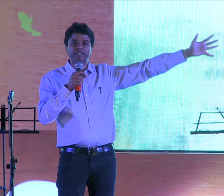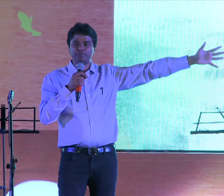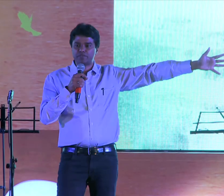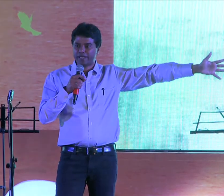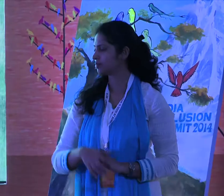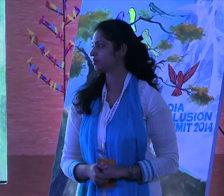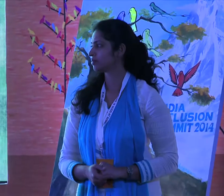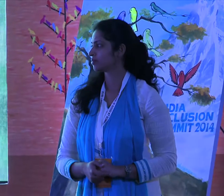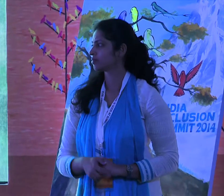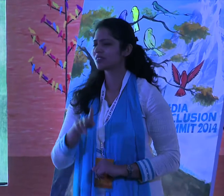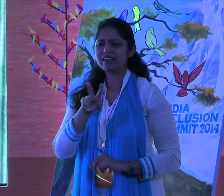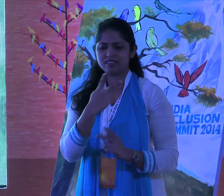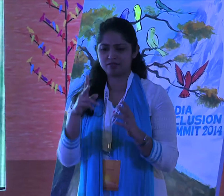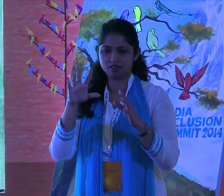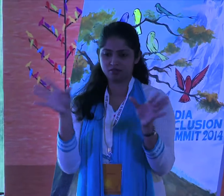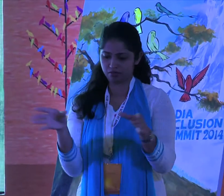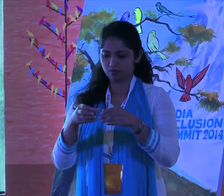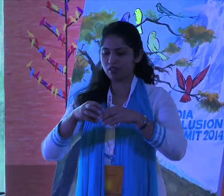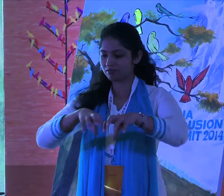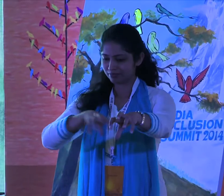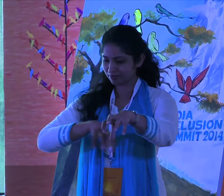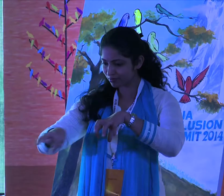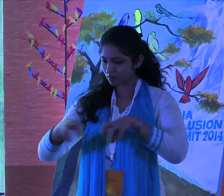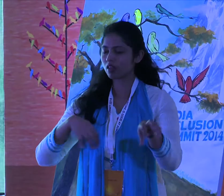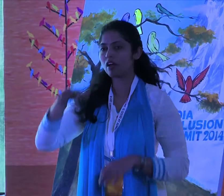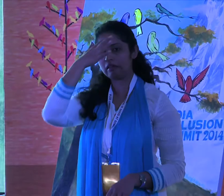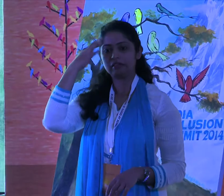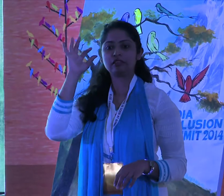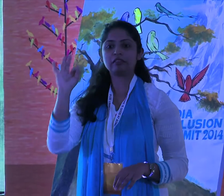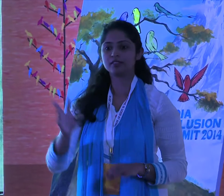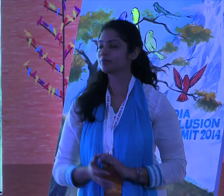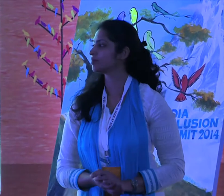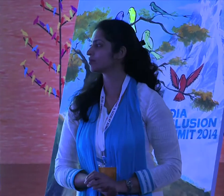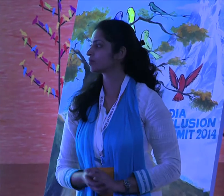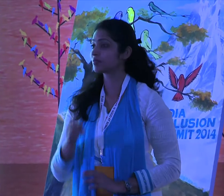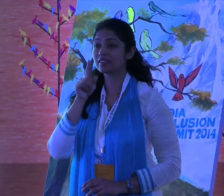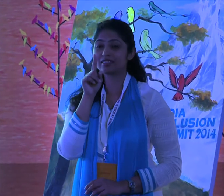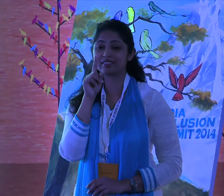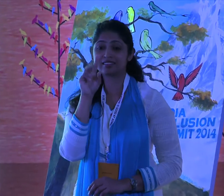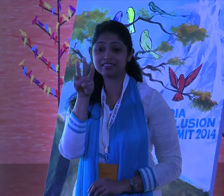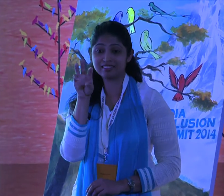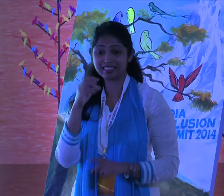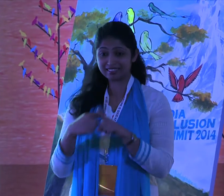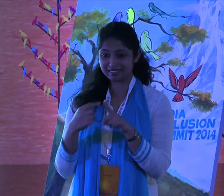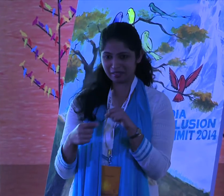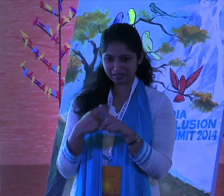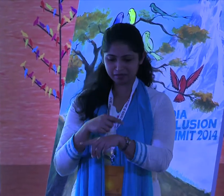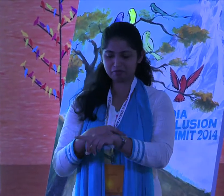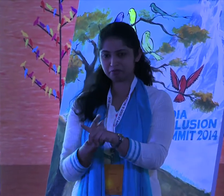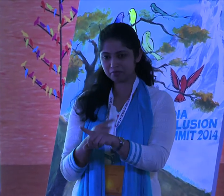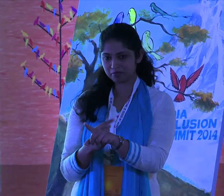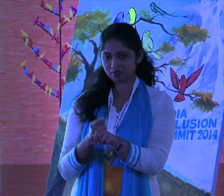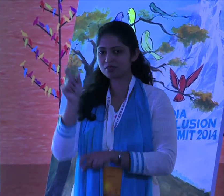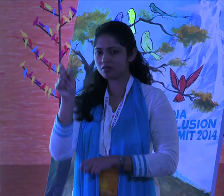an event perspective. I was extremely fortunate to spend 30 minutes with Ani Choyang for